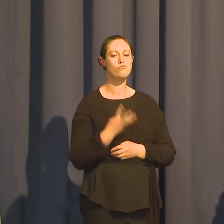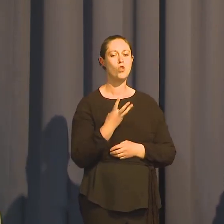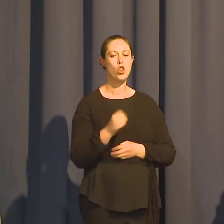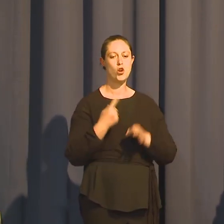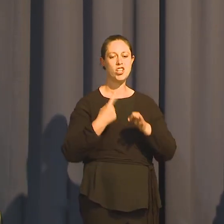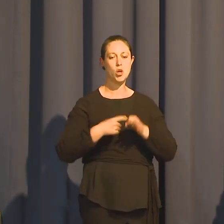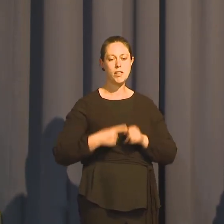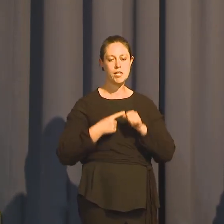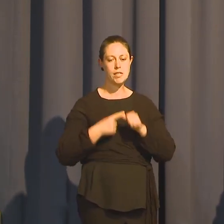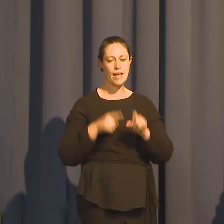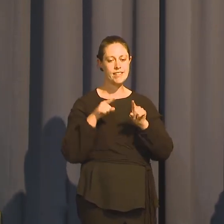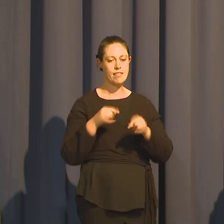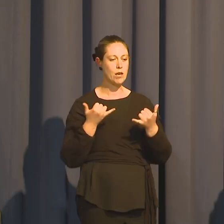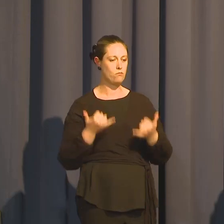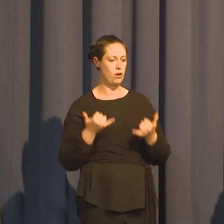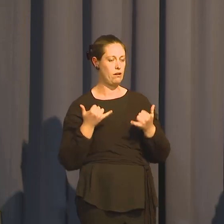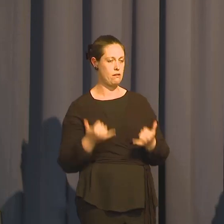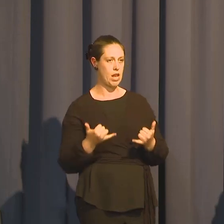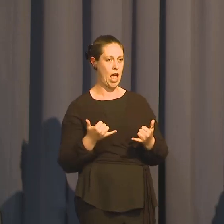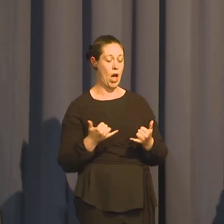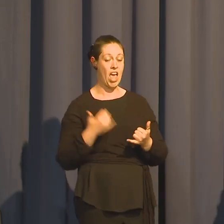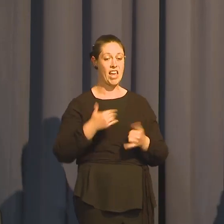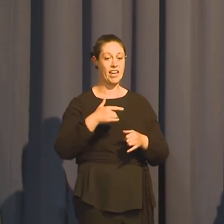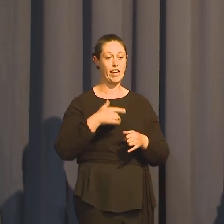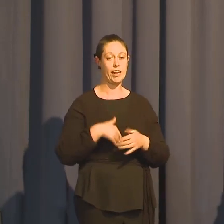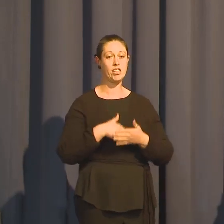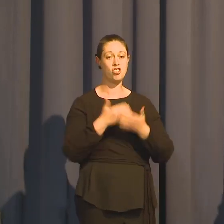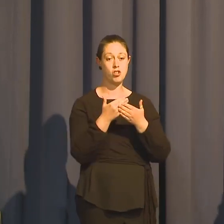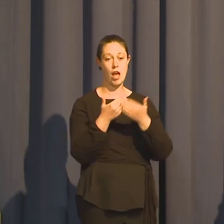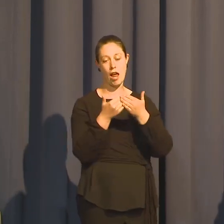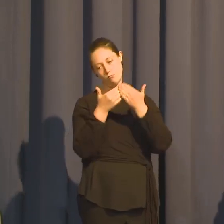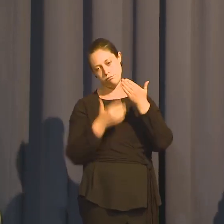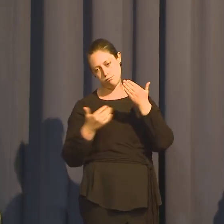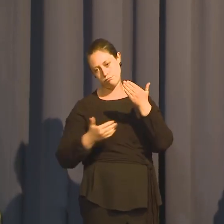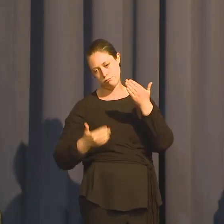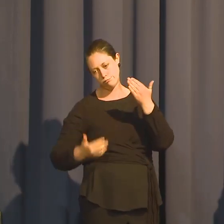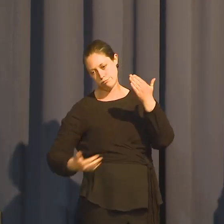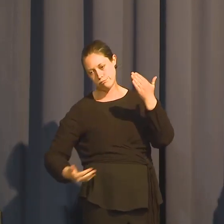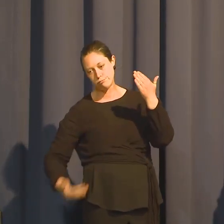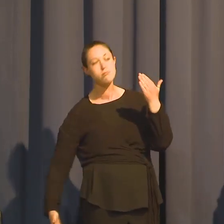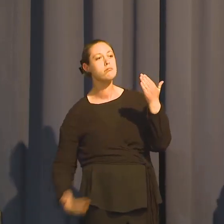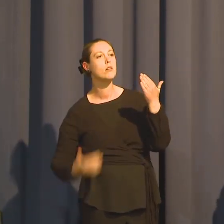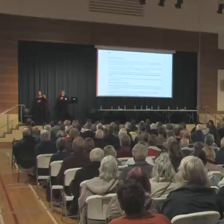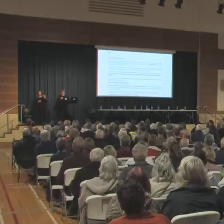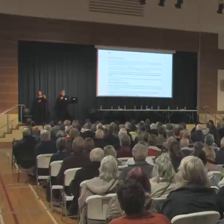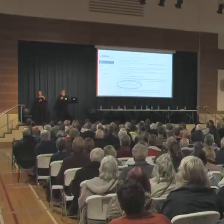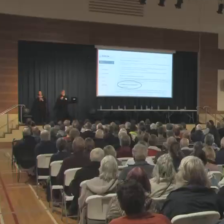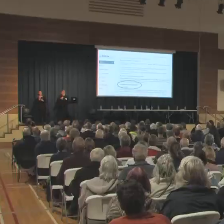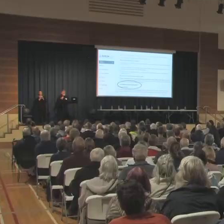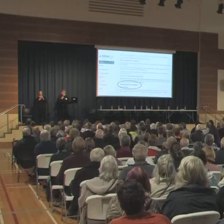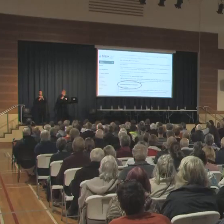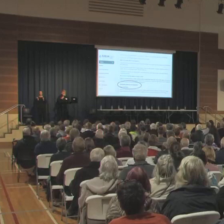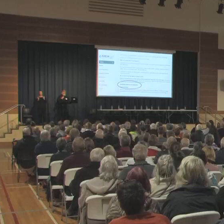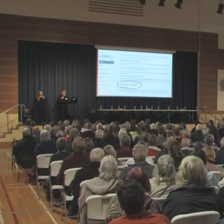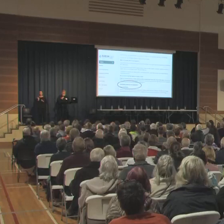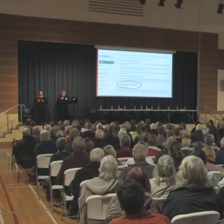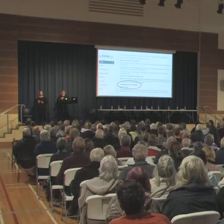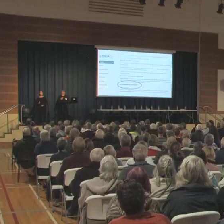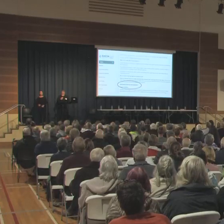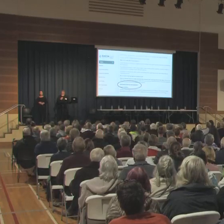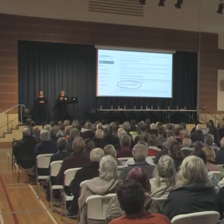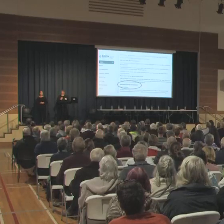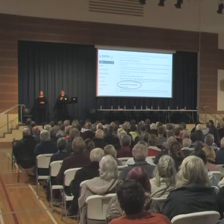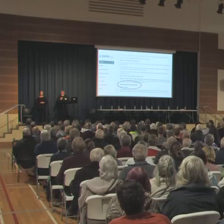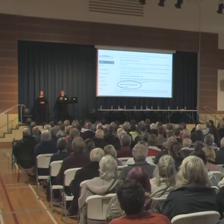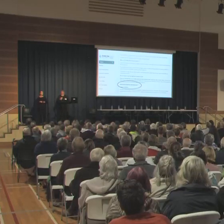questions and answers there at the moment, and they grow each day as people ask questions, the answers are put up there. There's also a